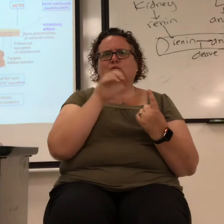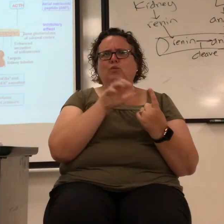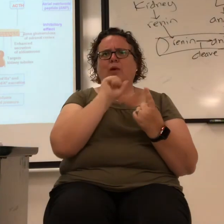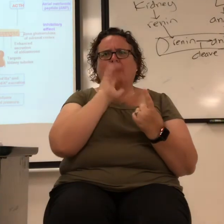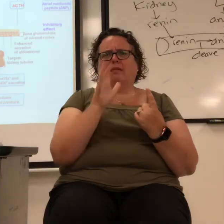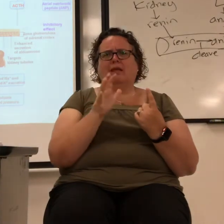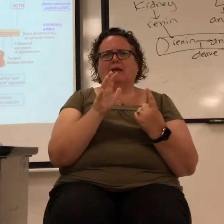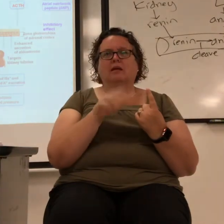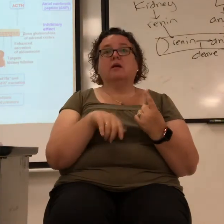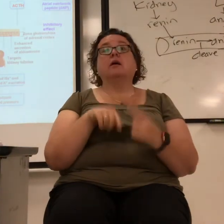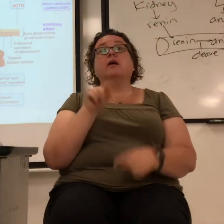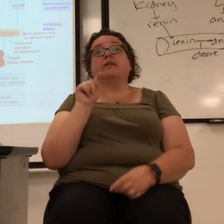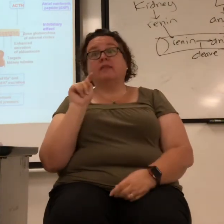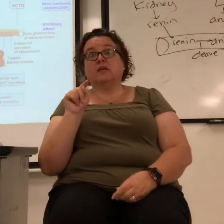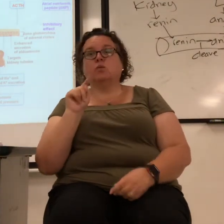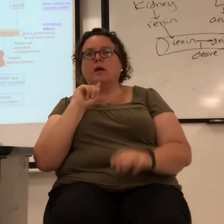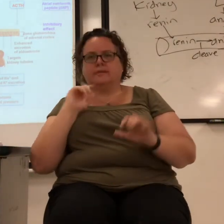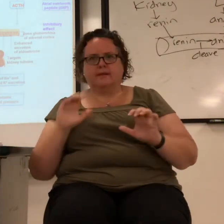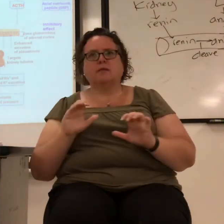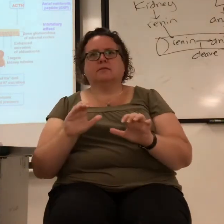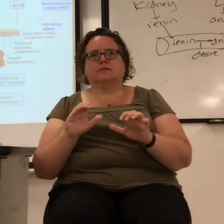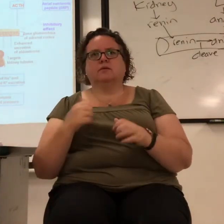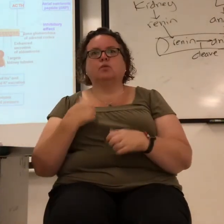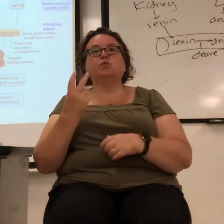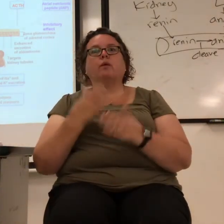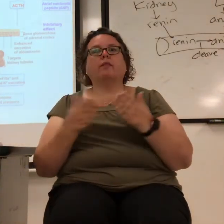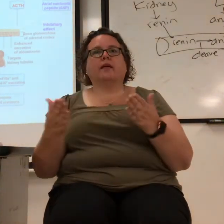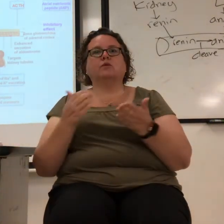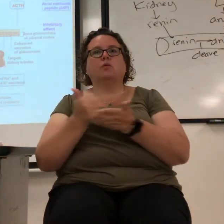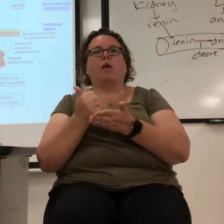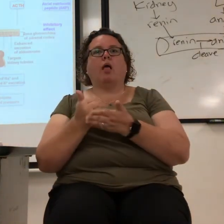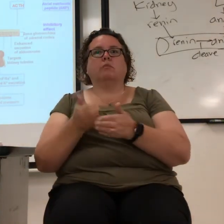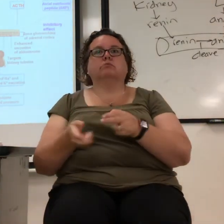This one does. It can do two things to help raise blood pressure.